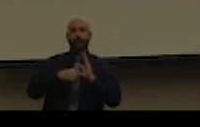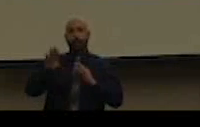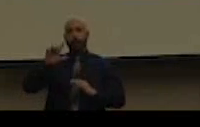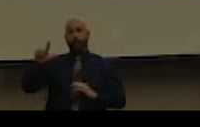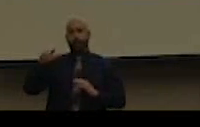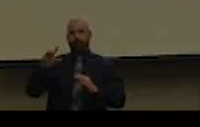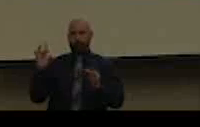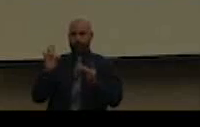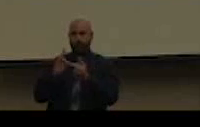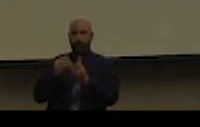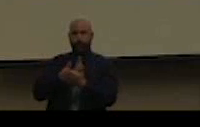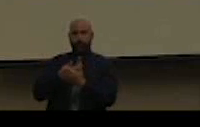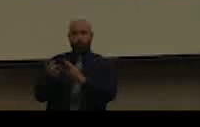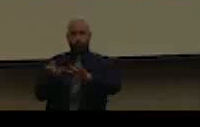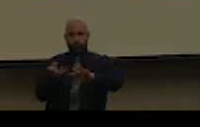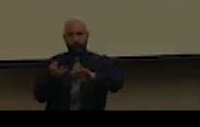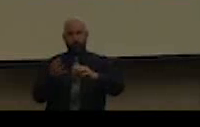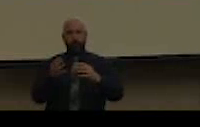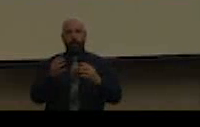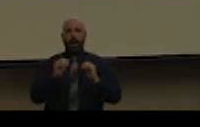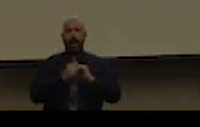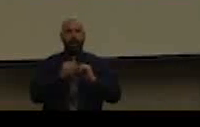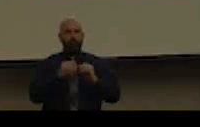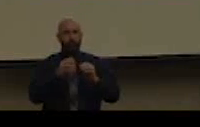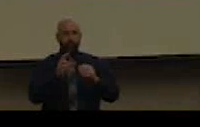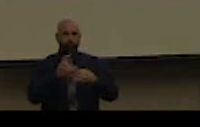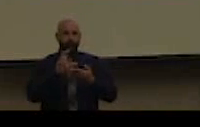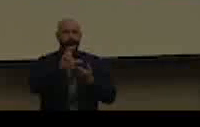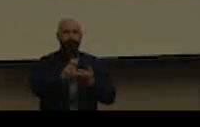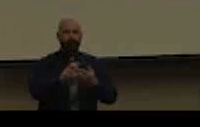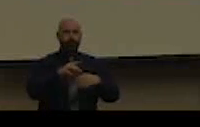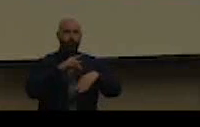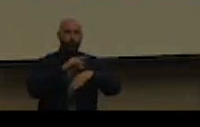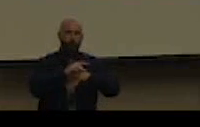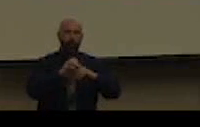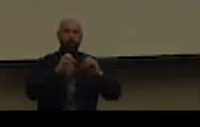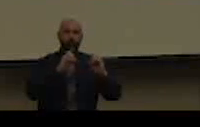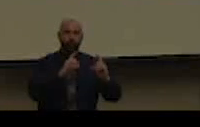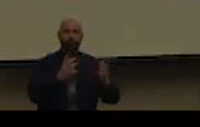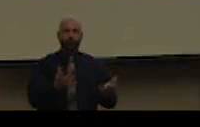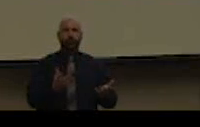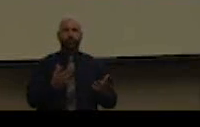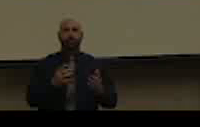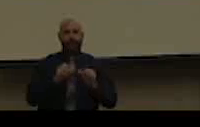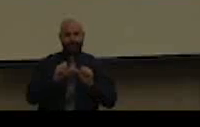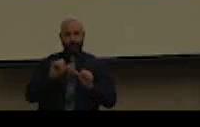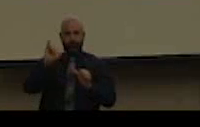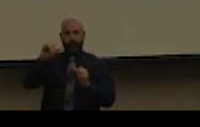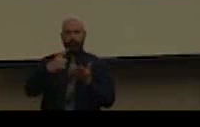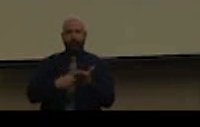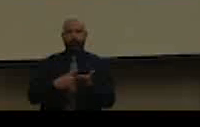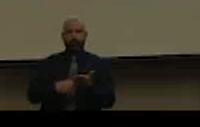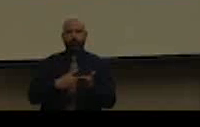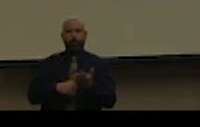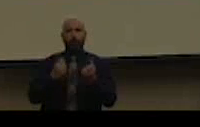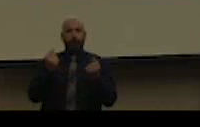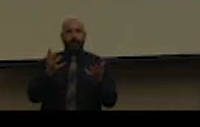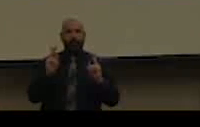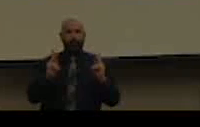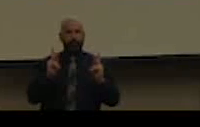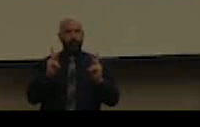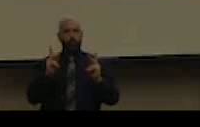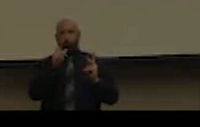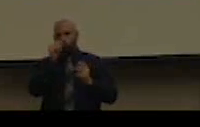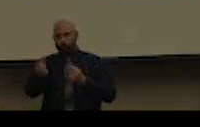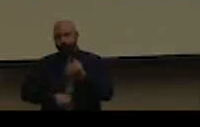towards early ed and continuing all of those discussions. There were multiple champions, which is really what you want. You don't want it being, I